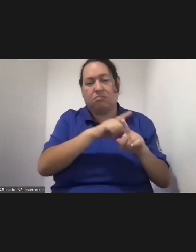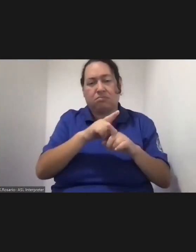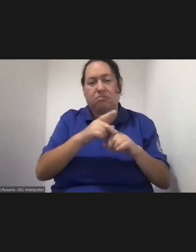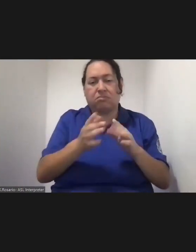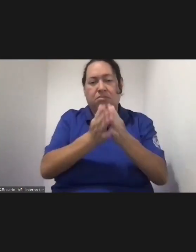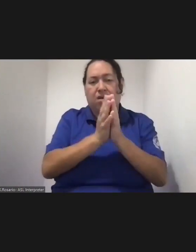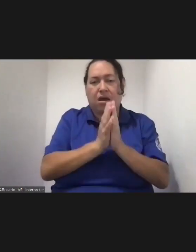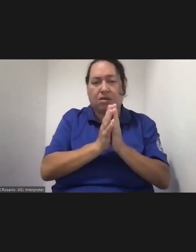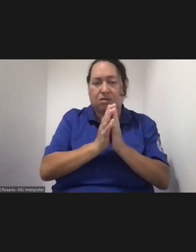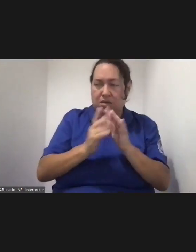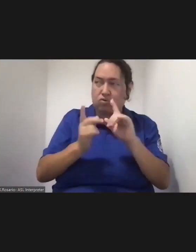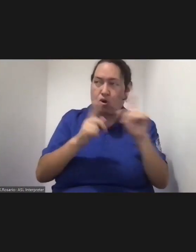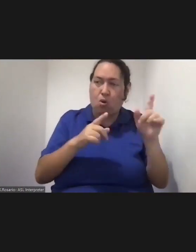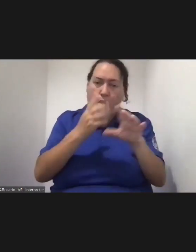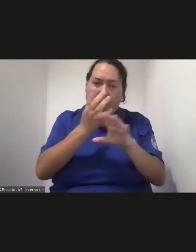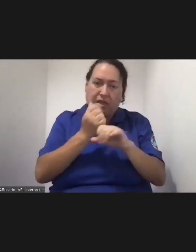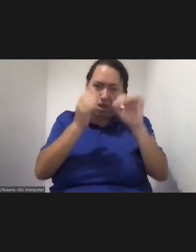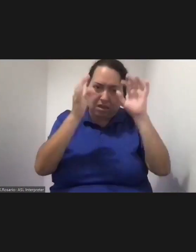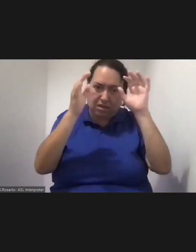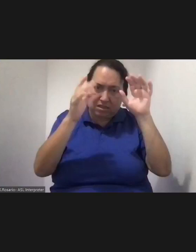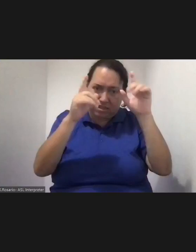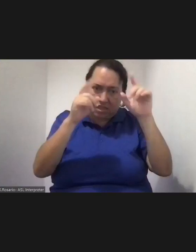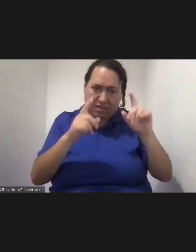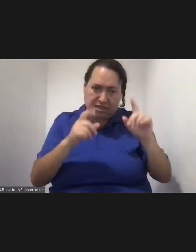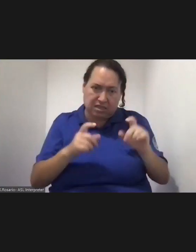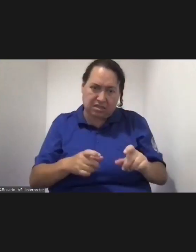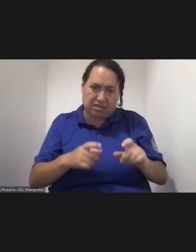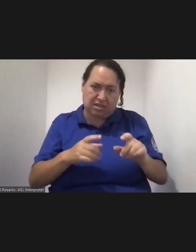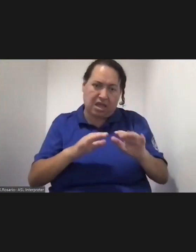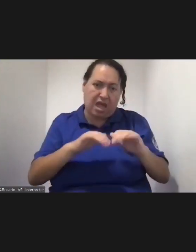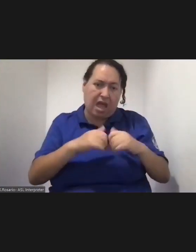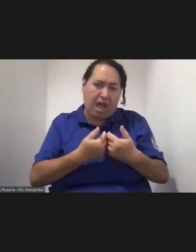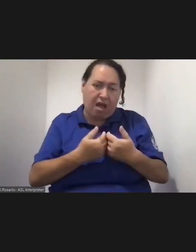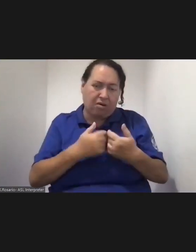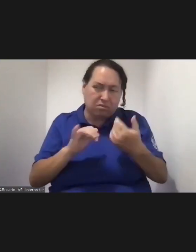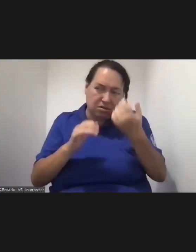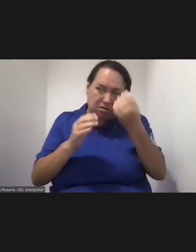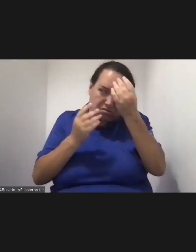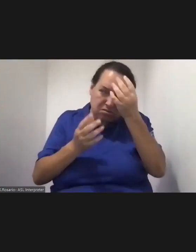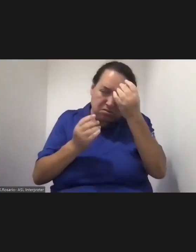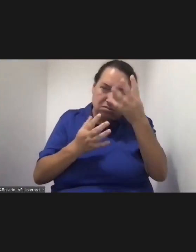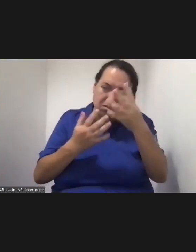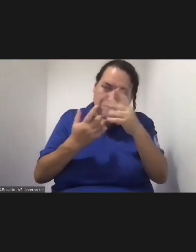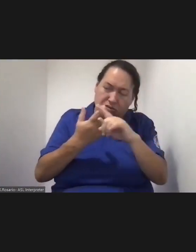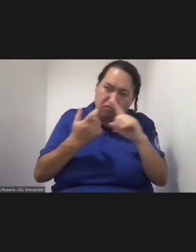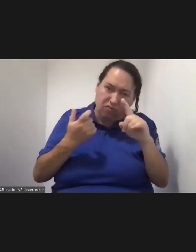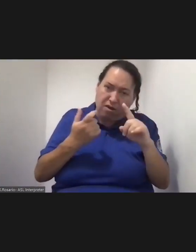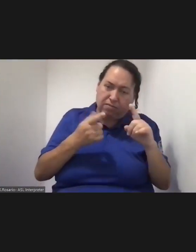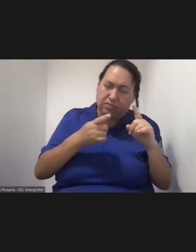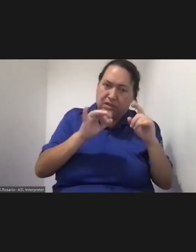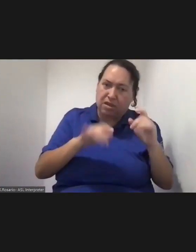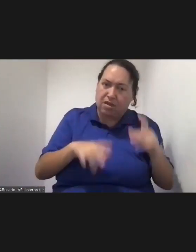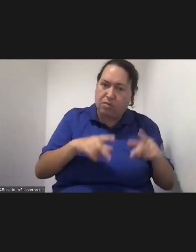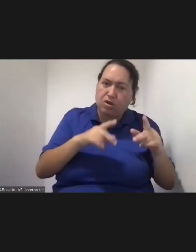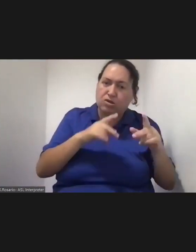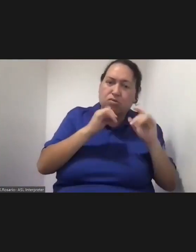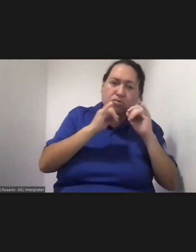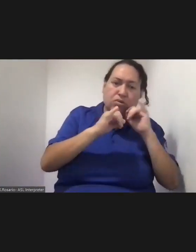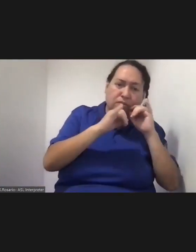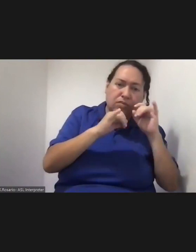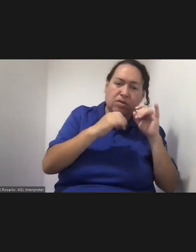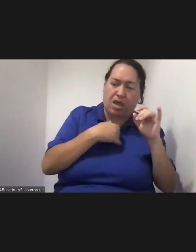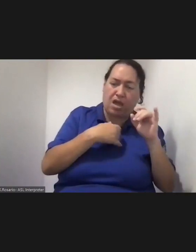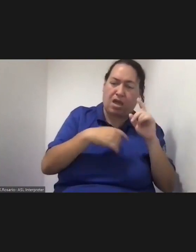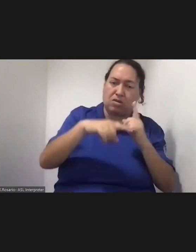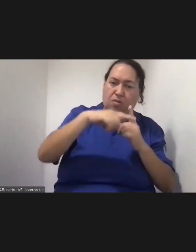get tested depending on how the information that we obtain from the individual who tested positive. So it's